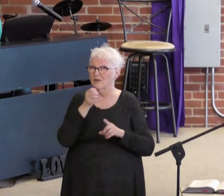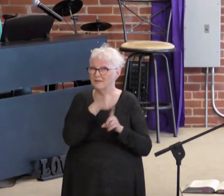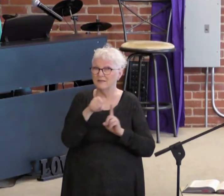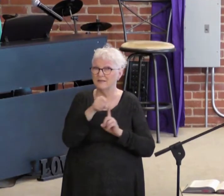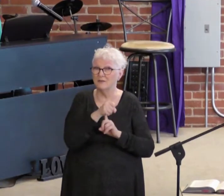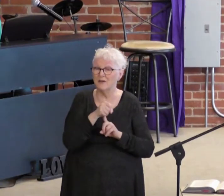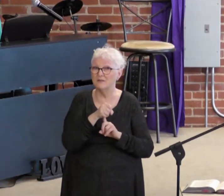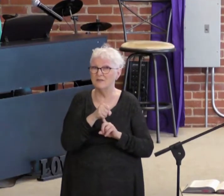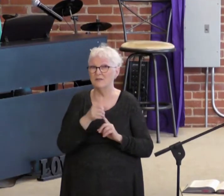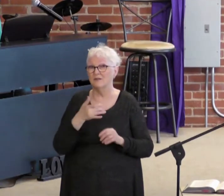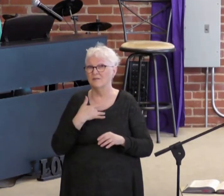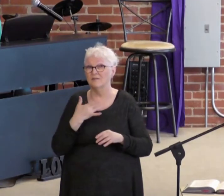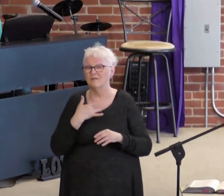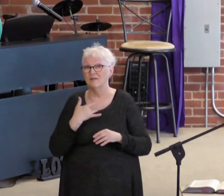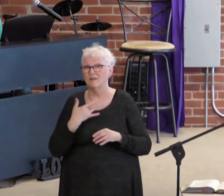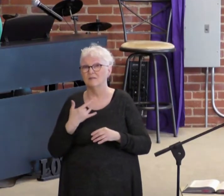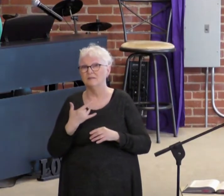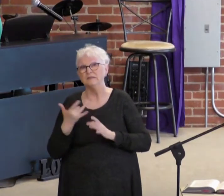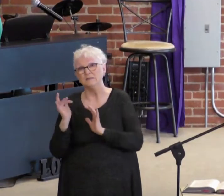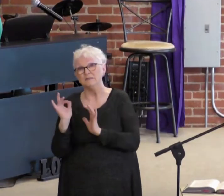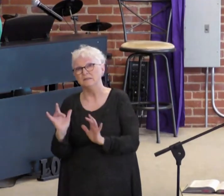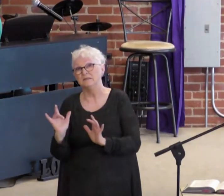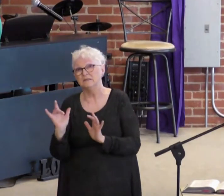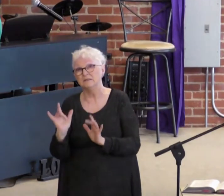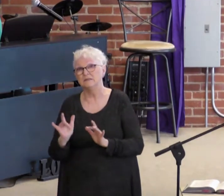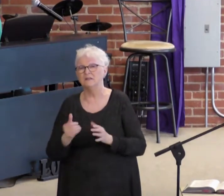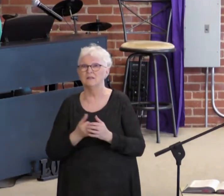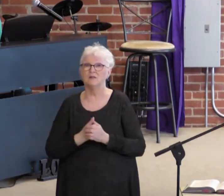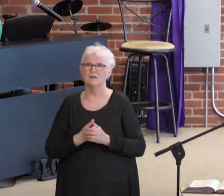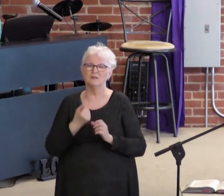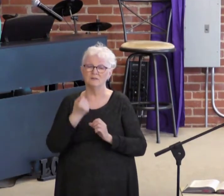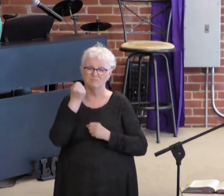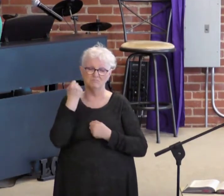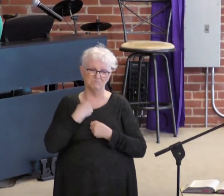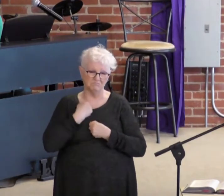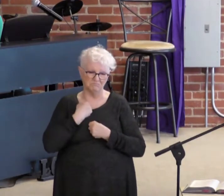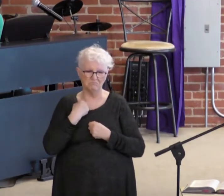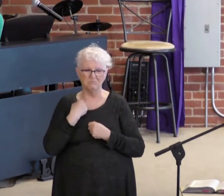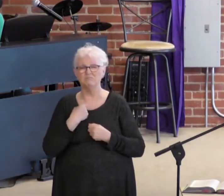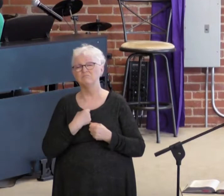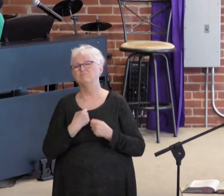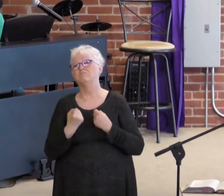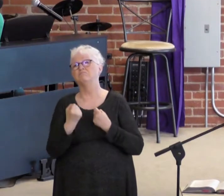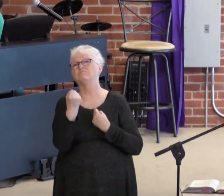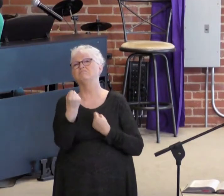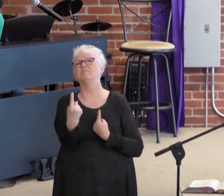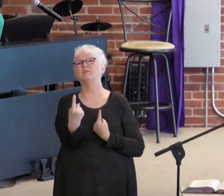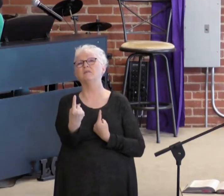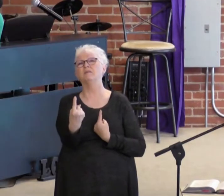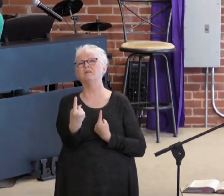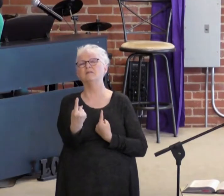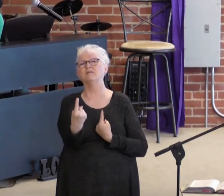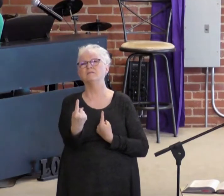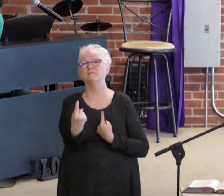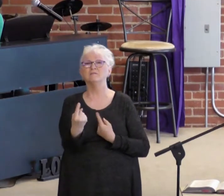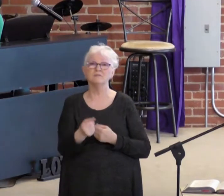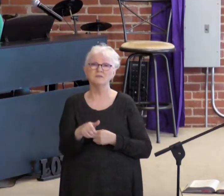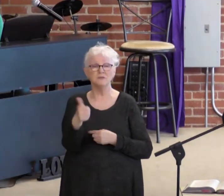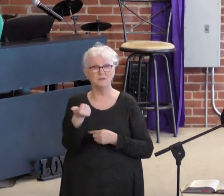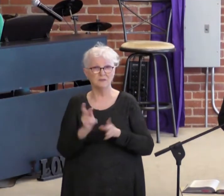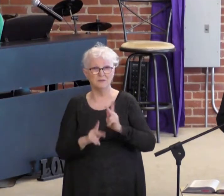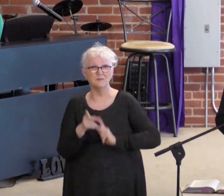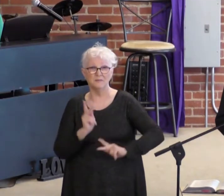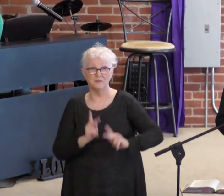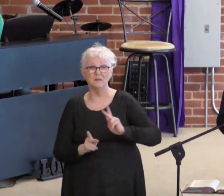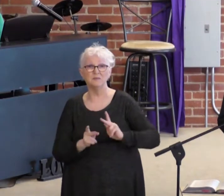can feel empathy and sincere, heartfelt grace and mercy for those